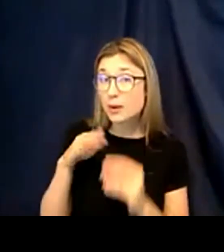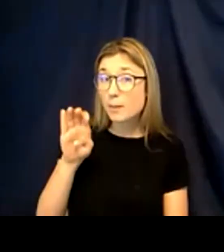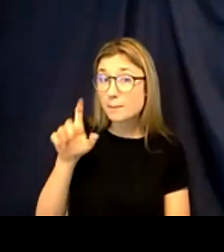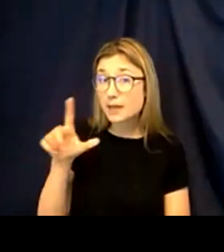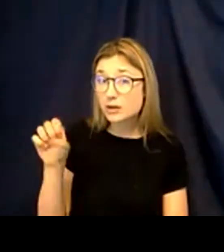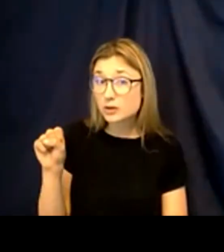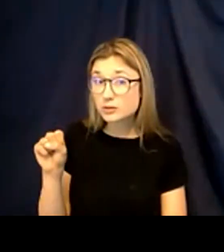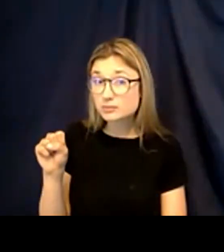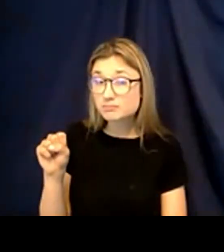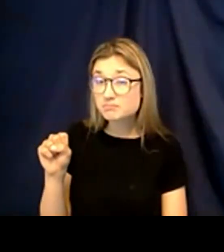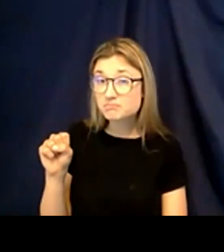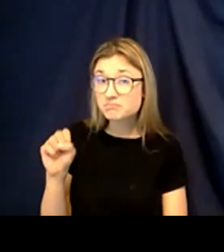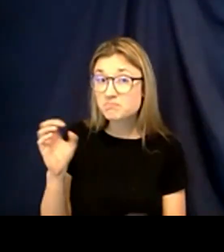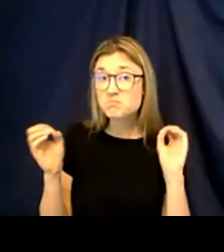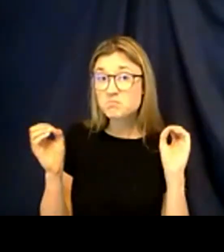Okay.